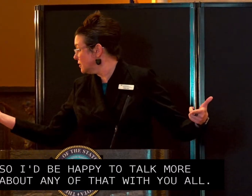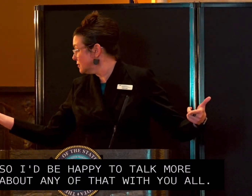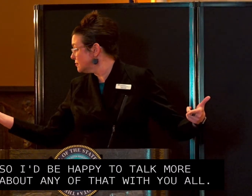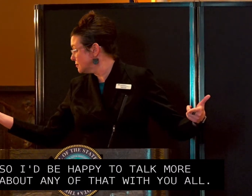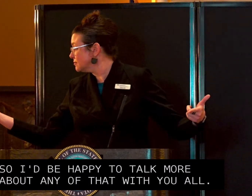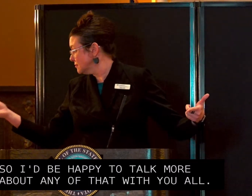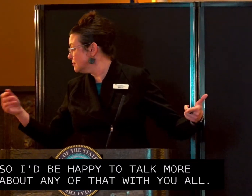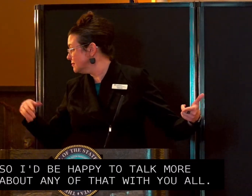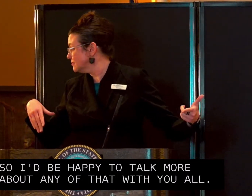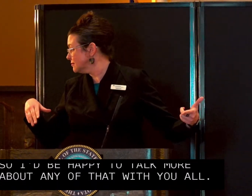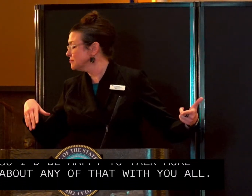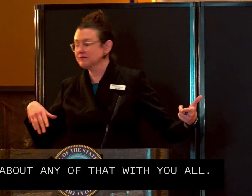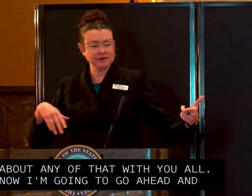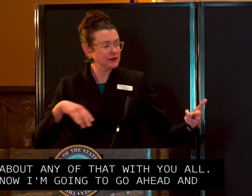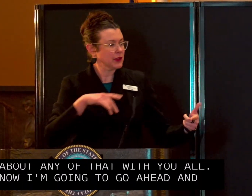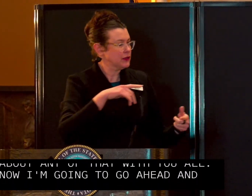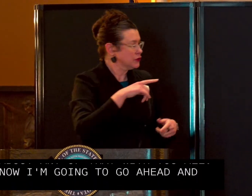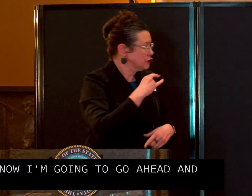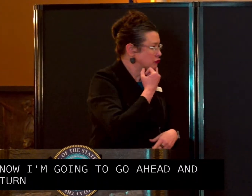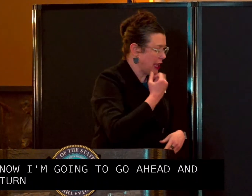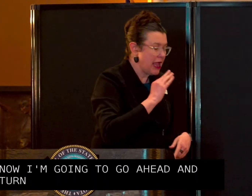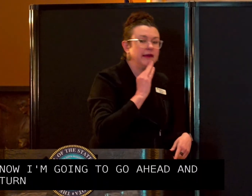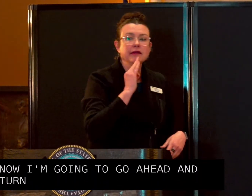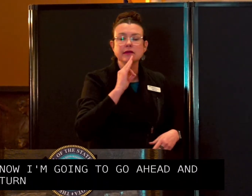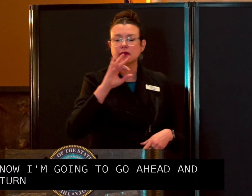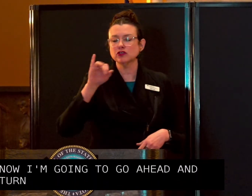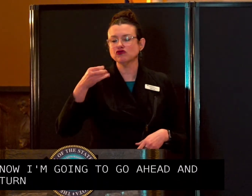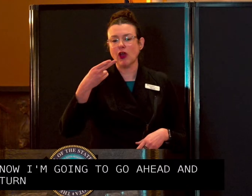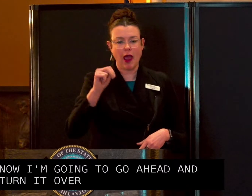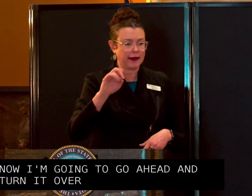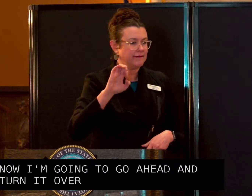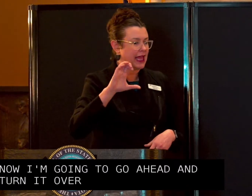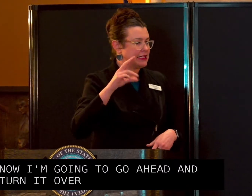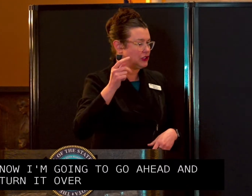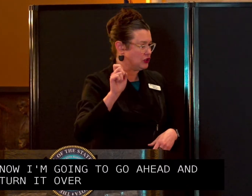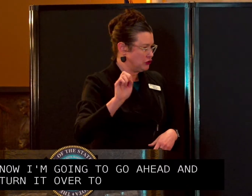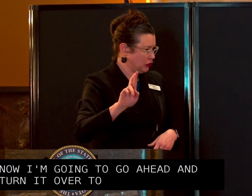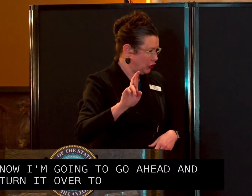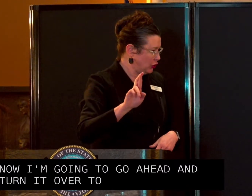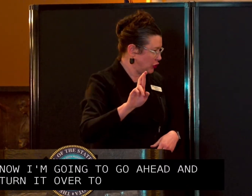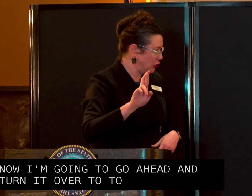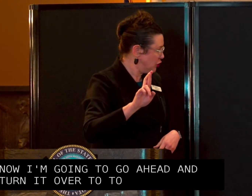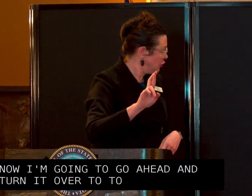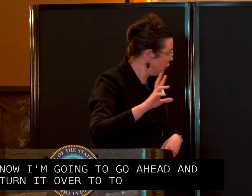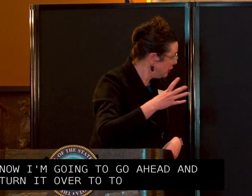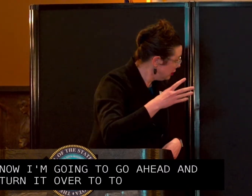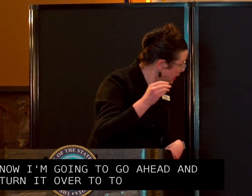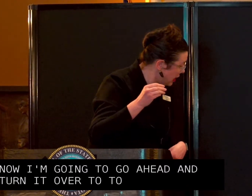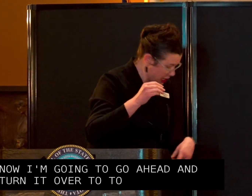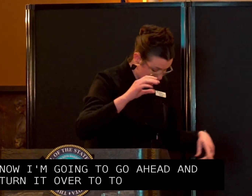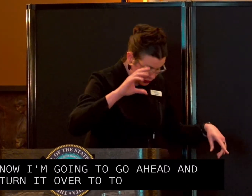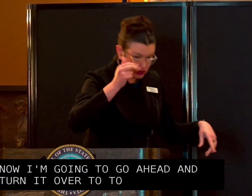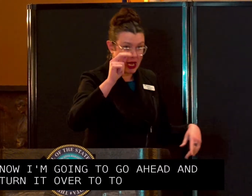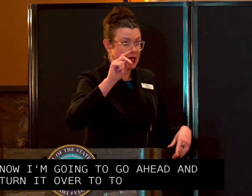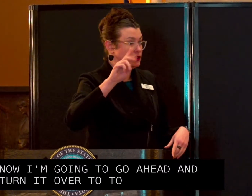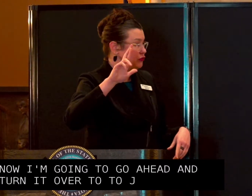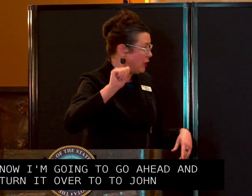go ahead and turn it over to John Fechter,